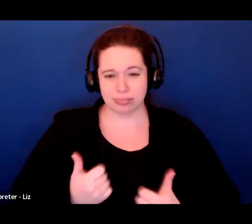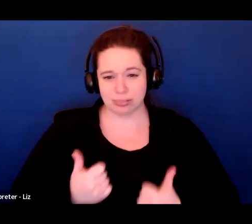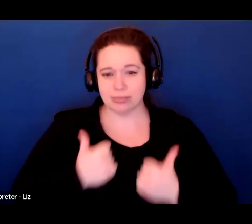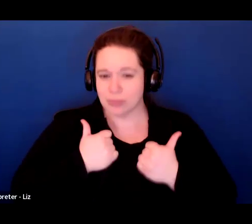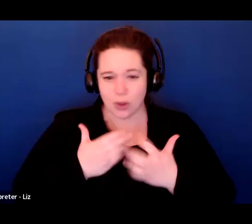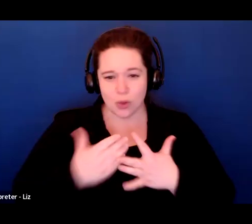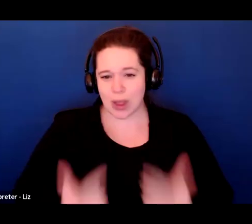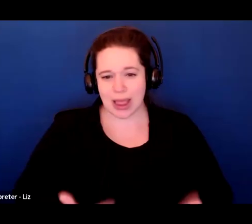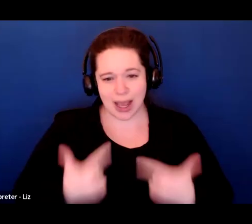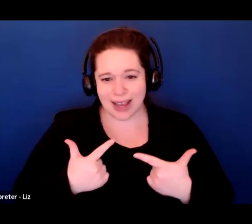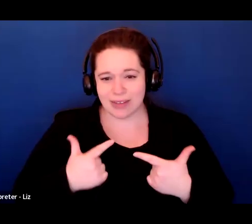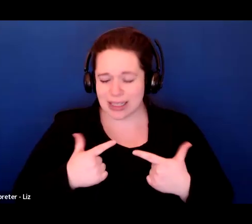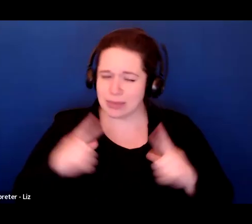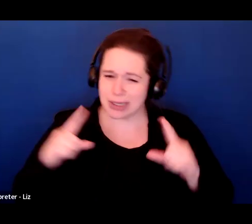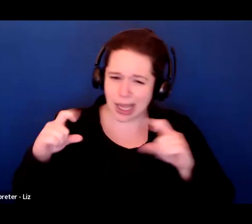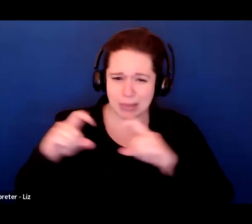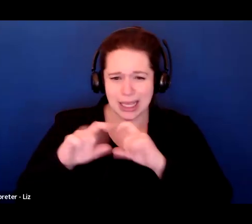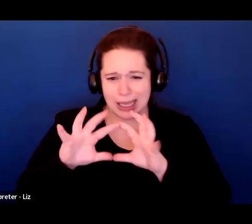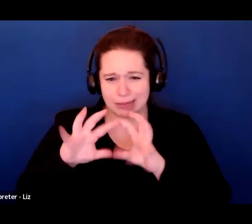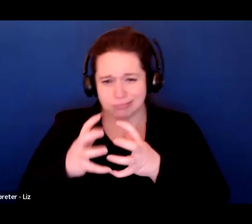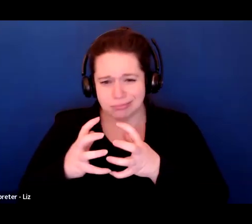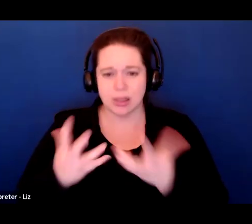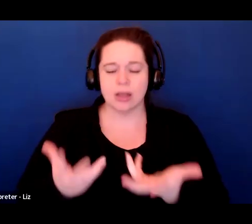through life. It can be quite complicated. So